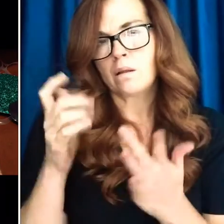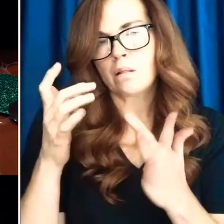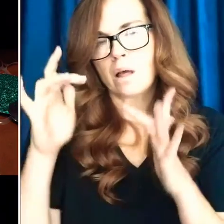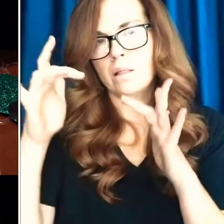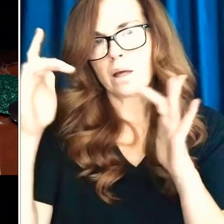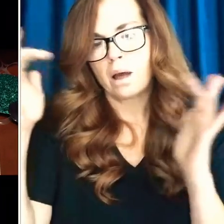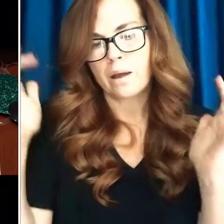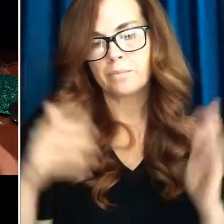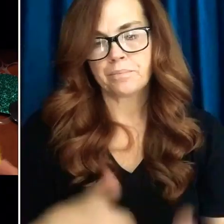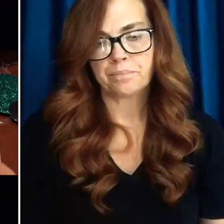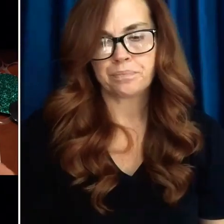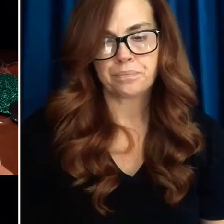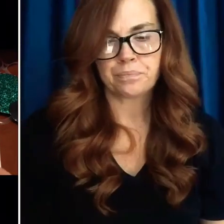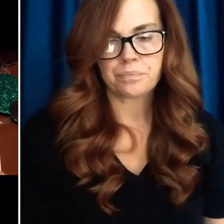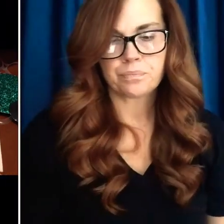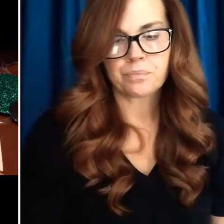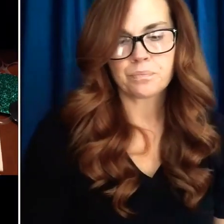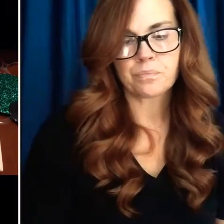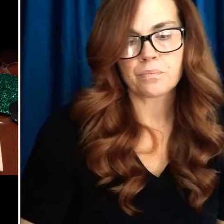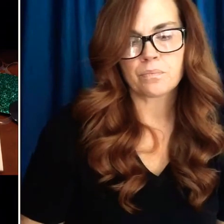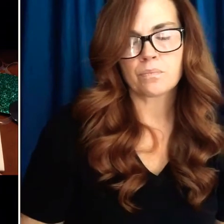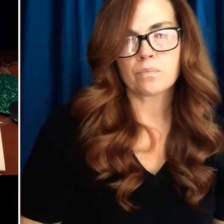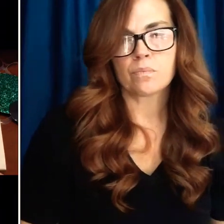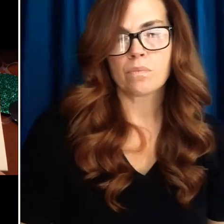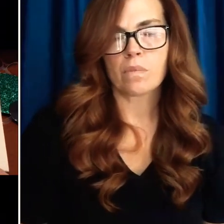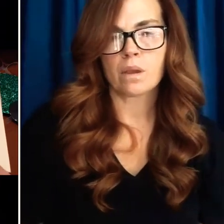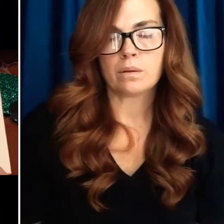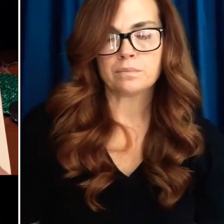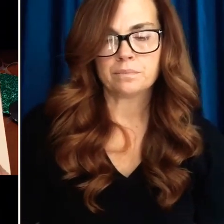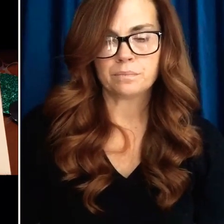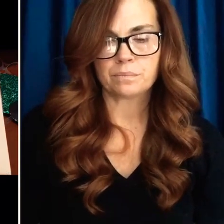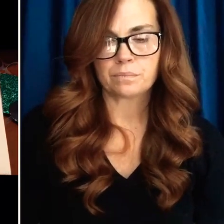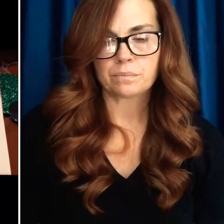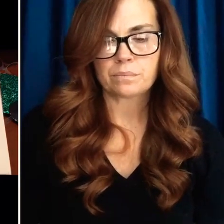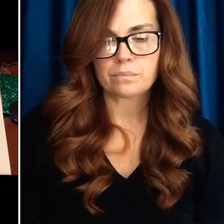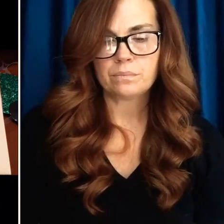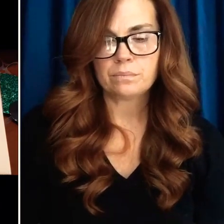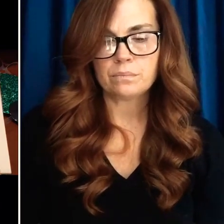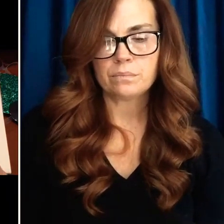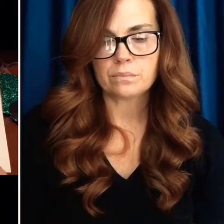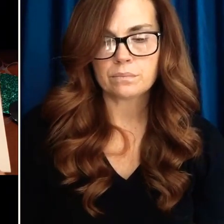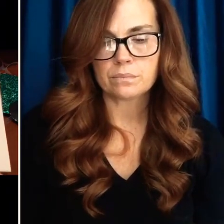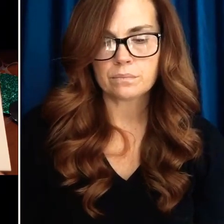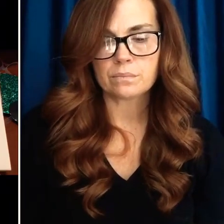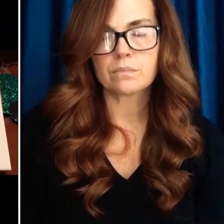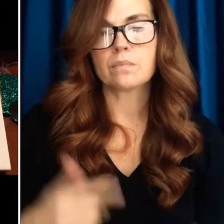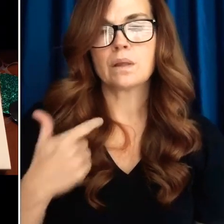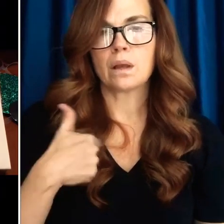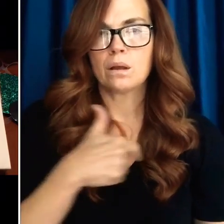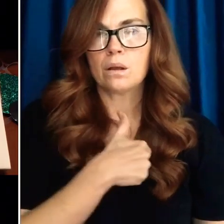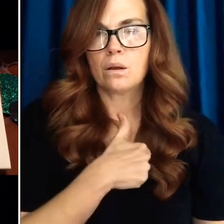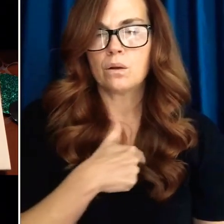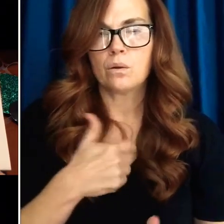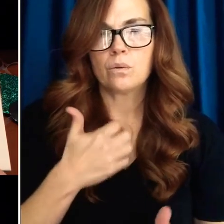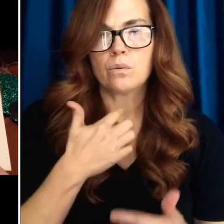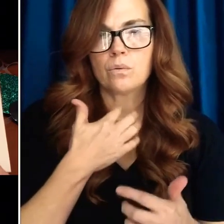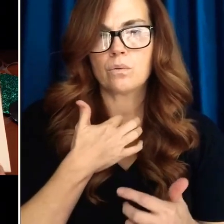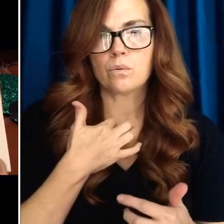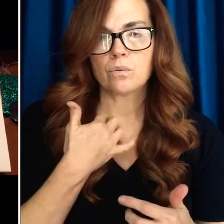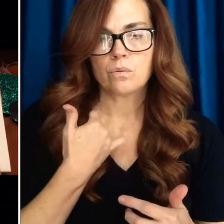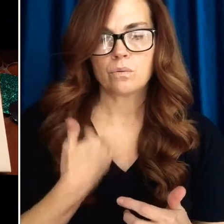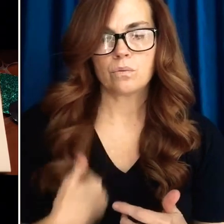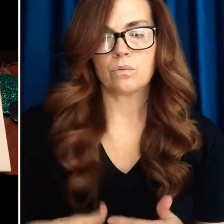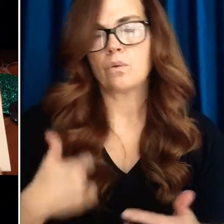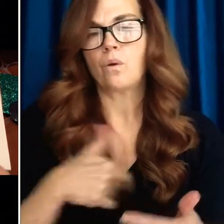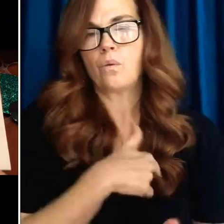that these lines get lighter and a little bit more further apart, because we don't want to darken the whole white of the eye, because that